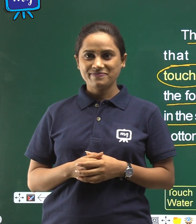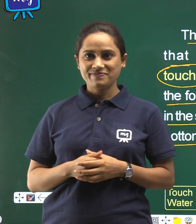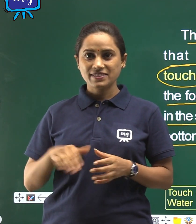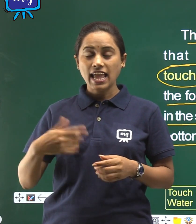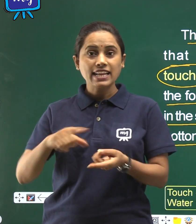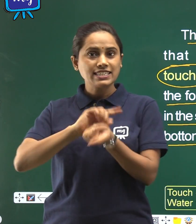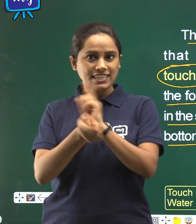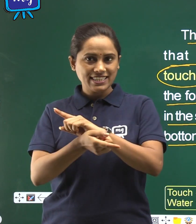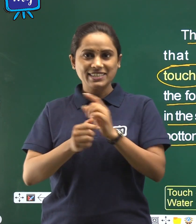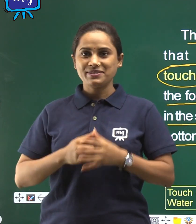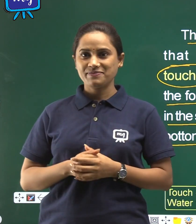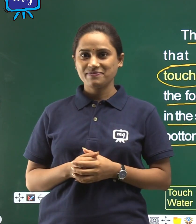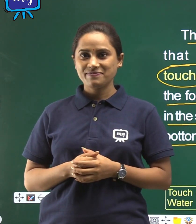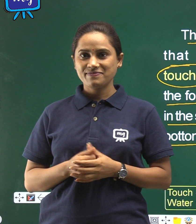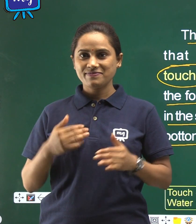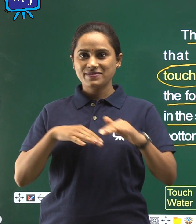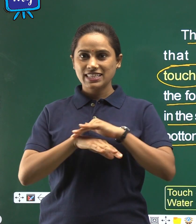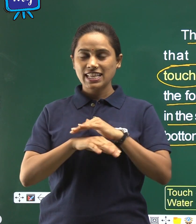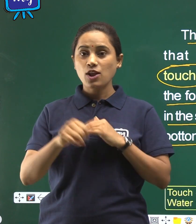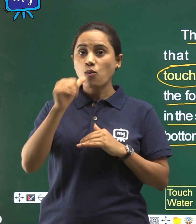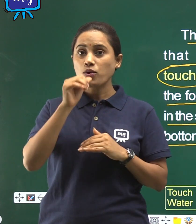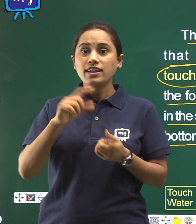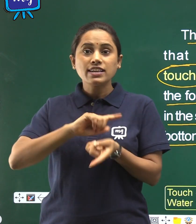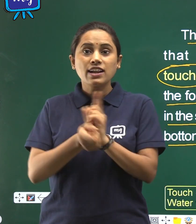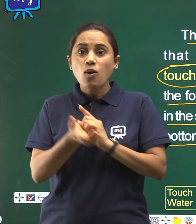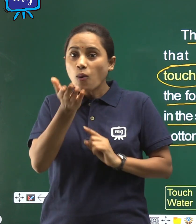and changes in water vapors